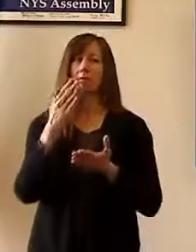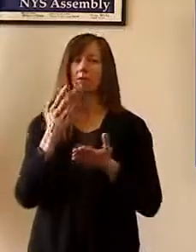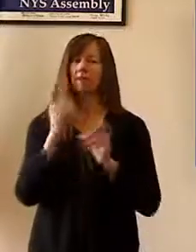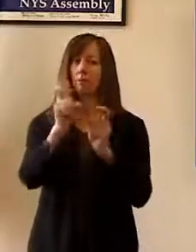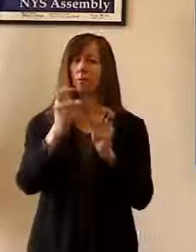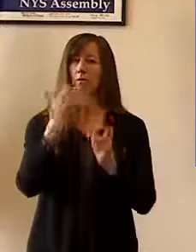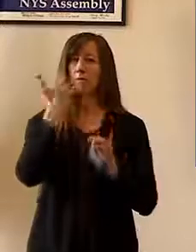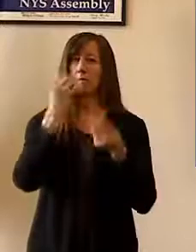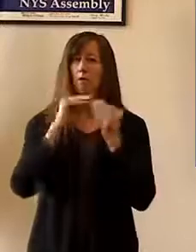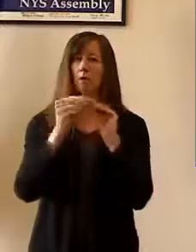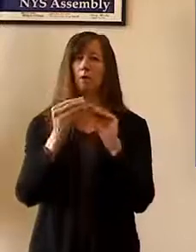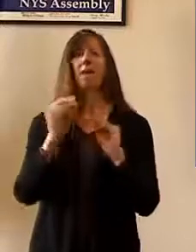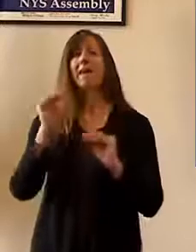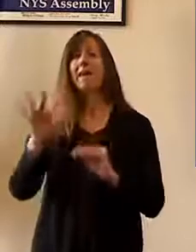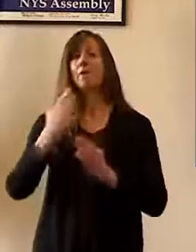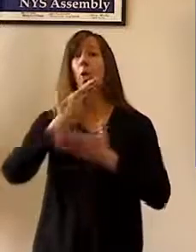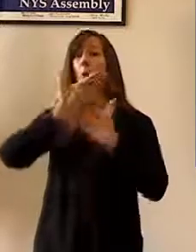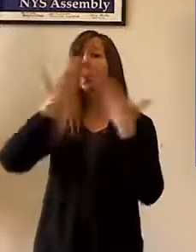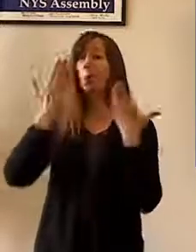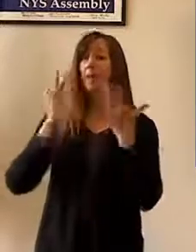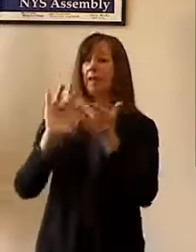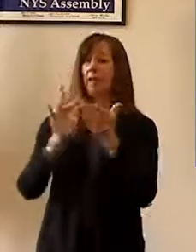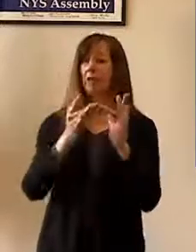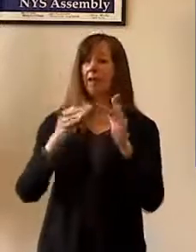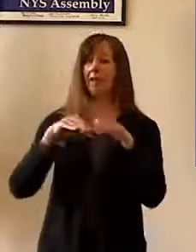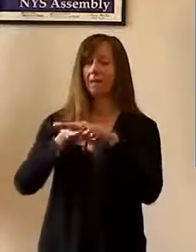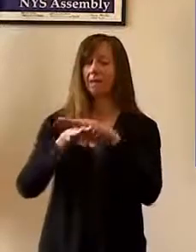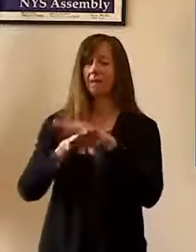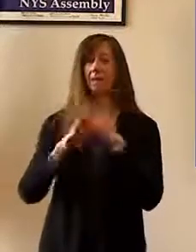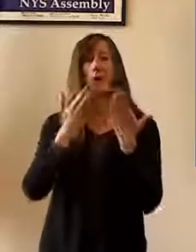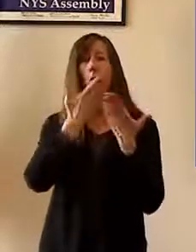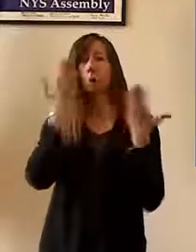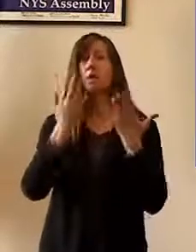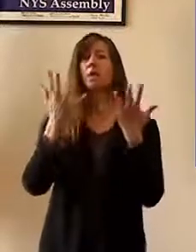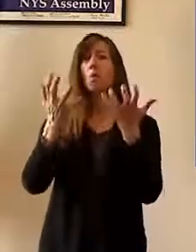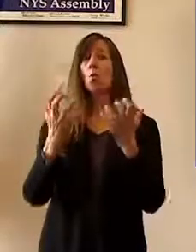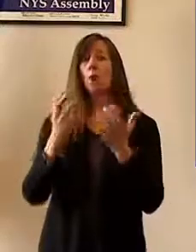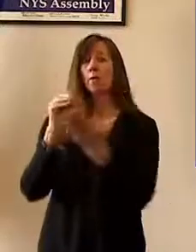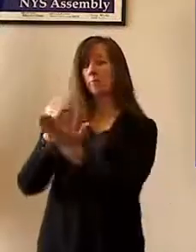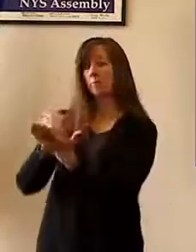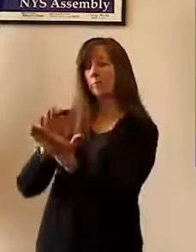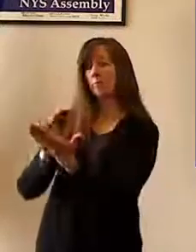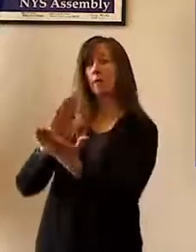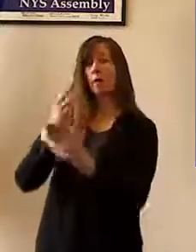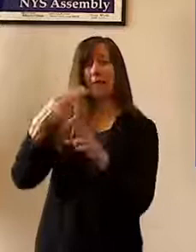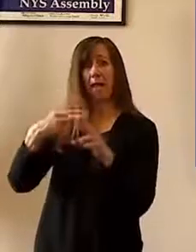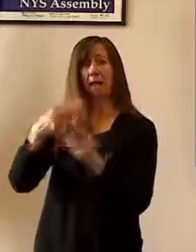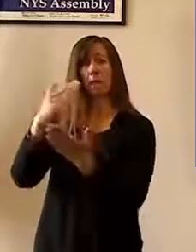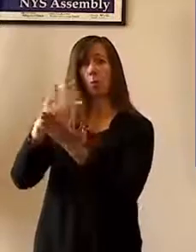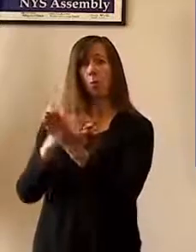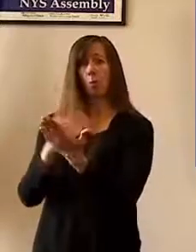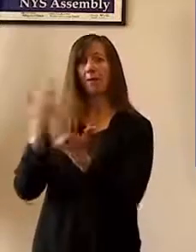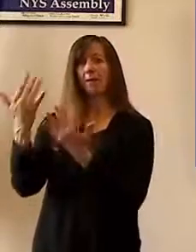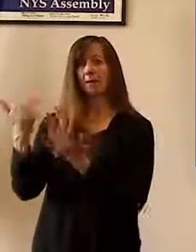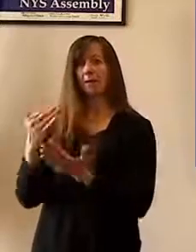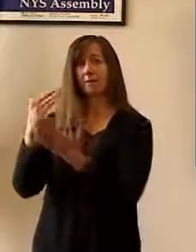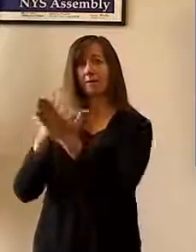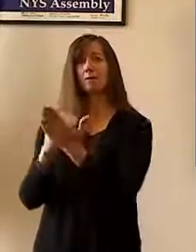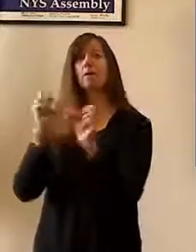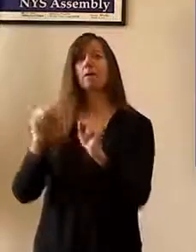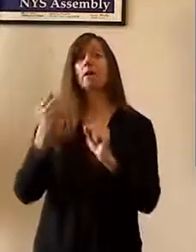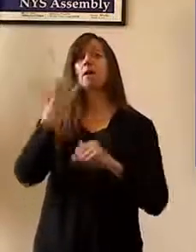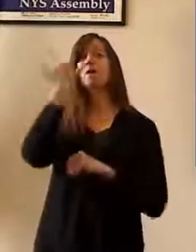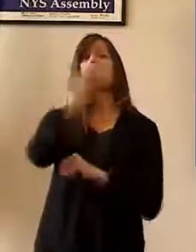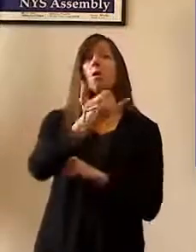If you don't have internet access and you like to get on the wait list or get an appointment, you can call or visit any of Dutchess County's libraries,